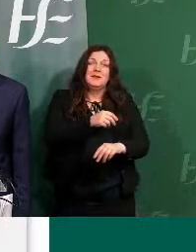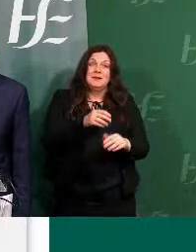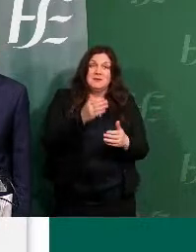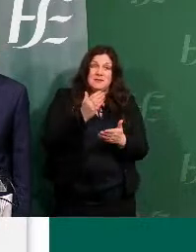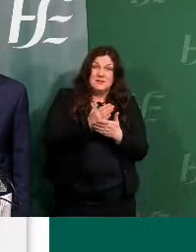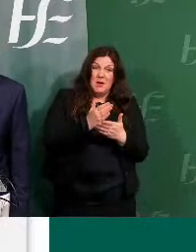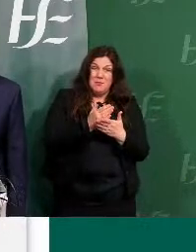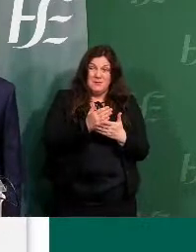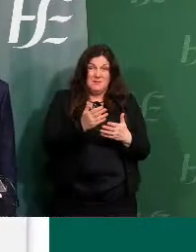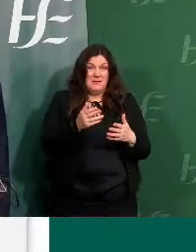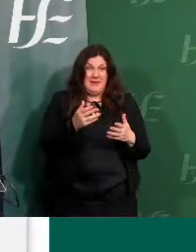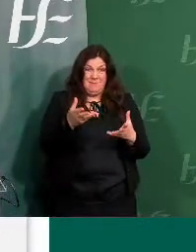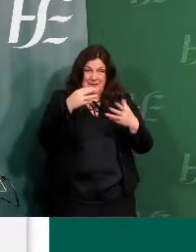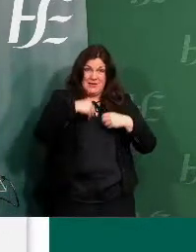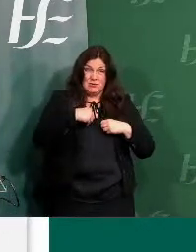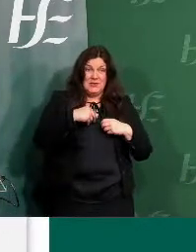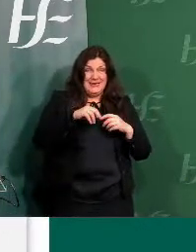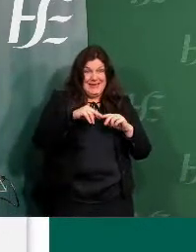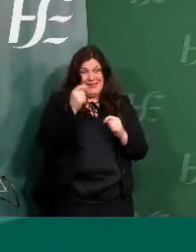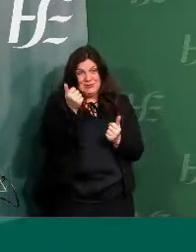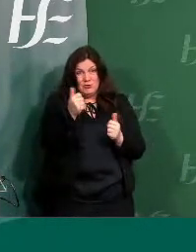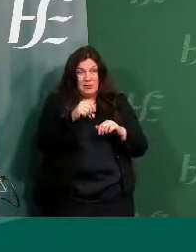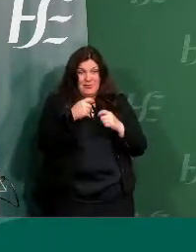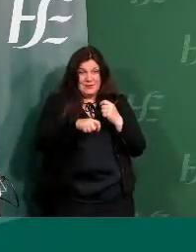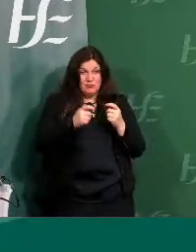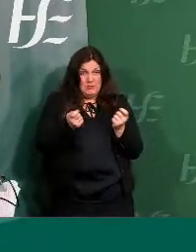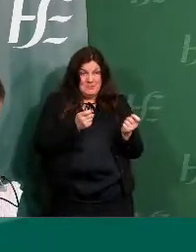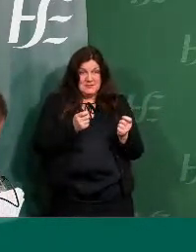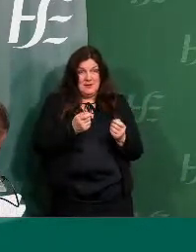than treatment. I'll just pass you over now to Damien McCallion.